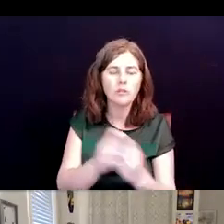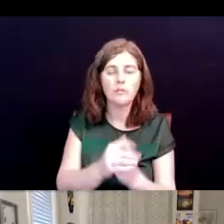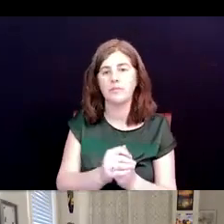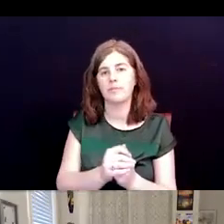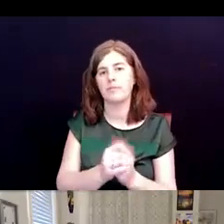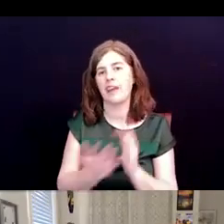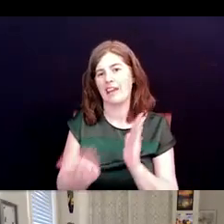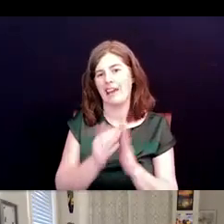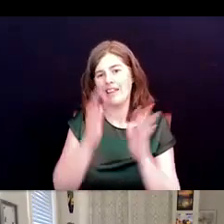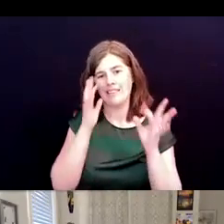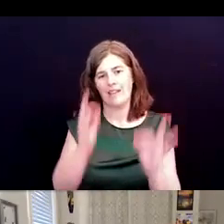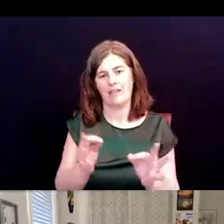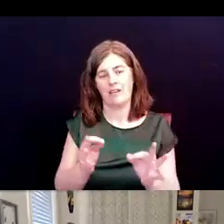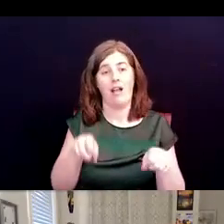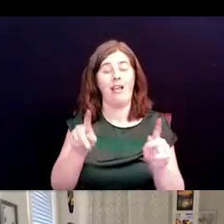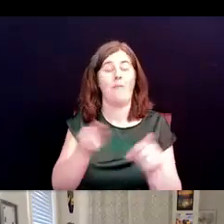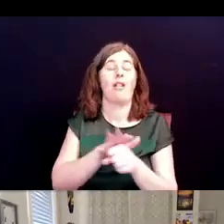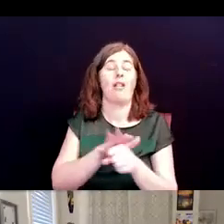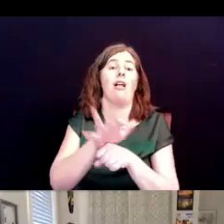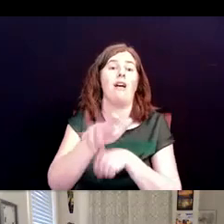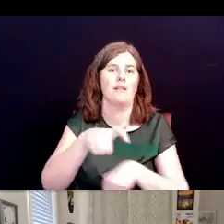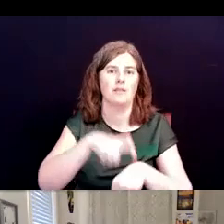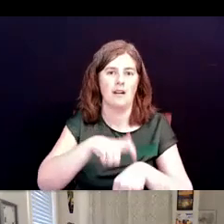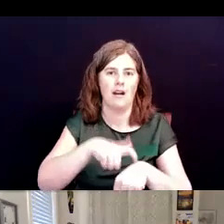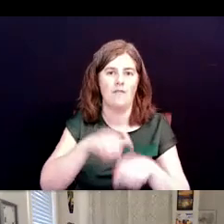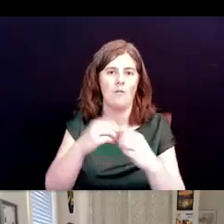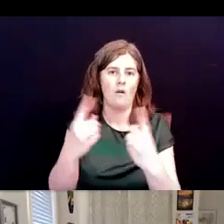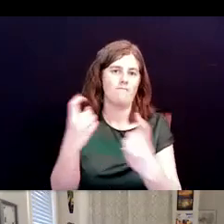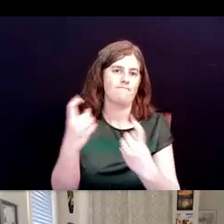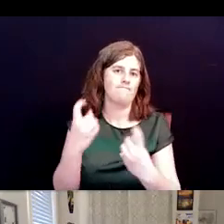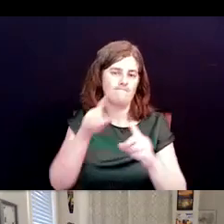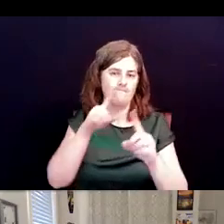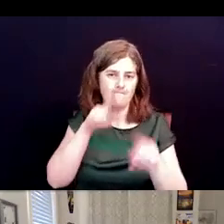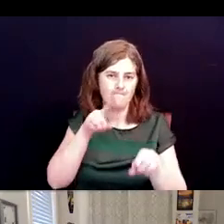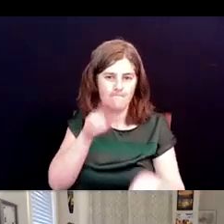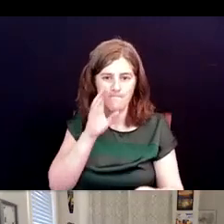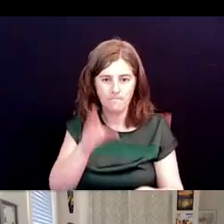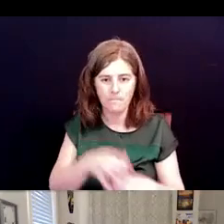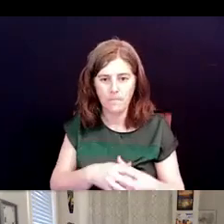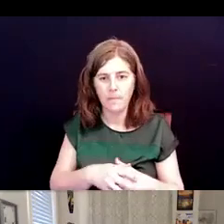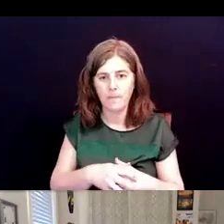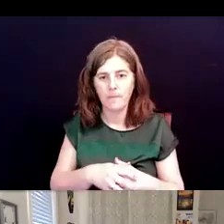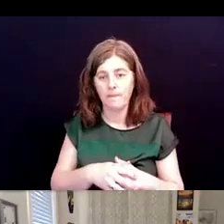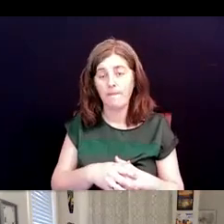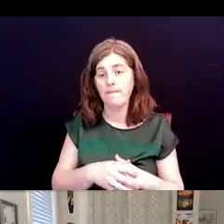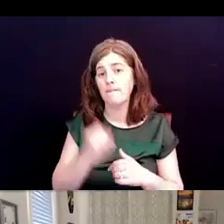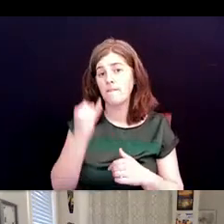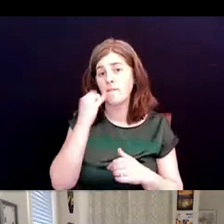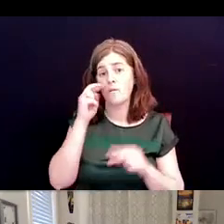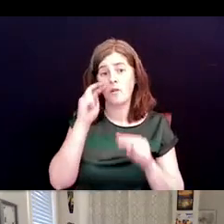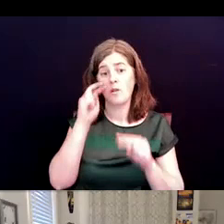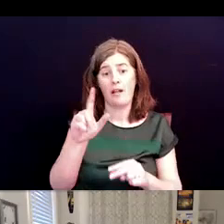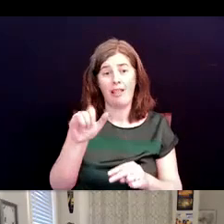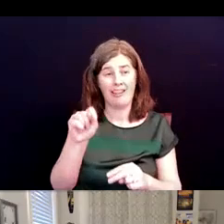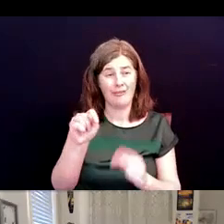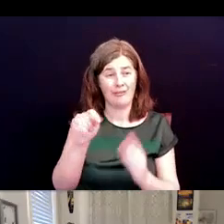will definitely allow plenty of time for questions and answers. So when you look at the literature around sleep, a lot of advances